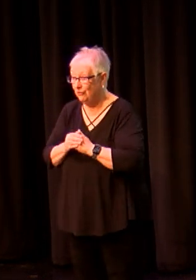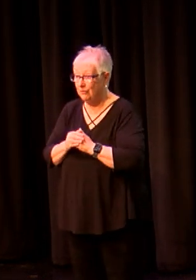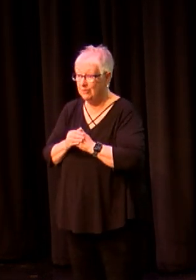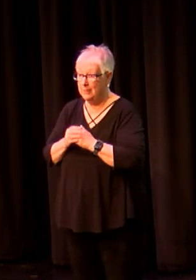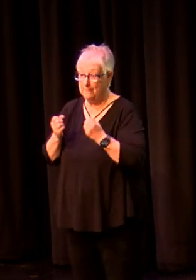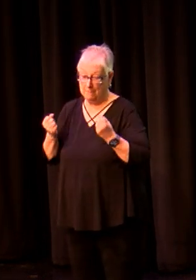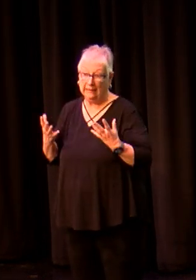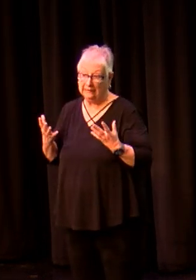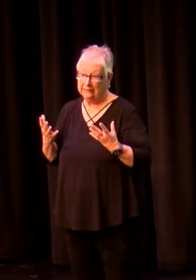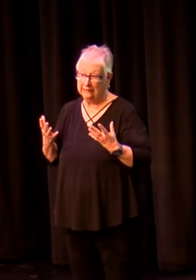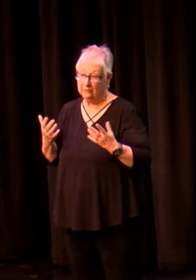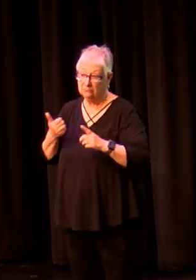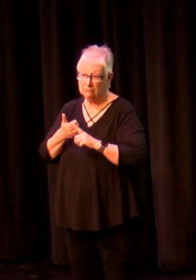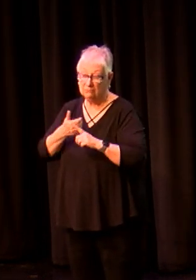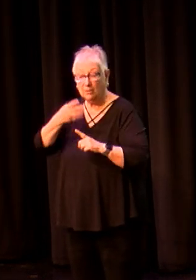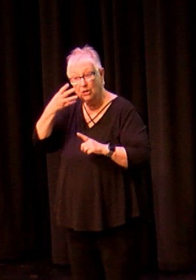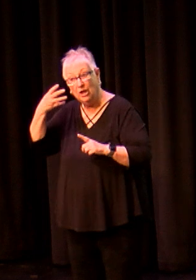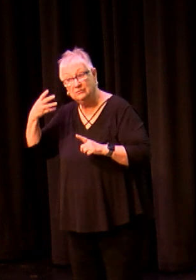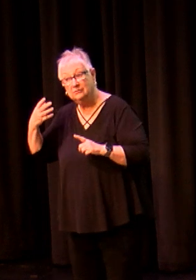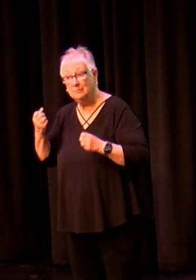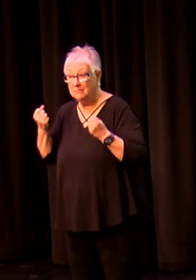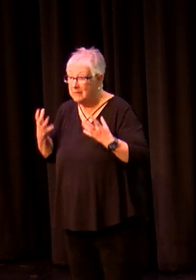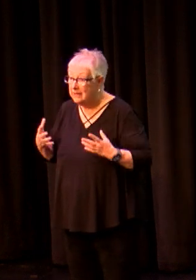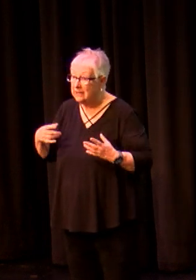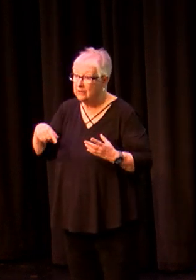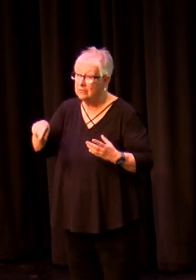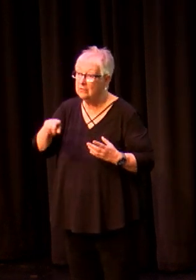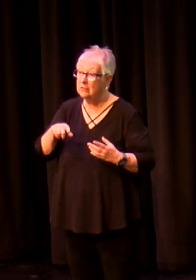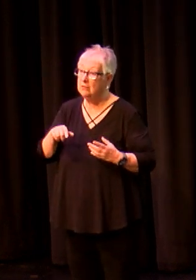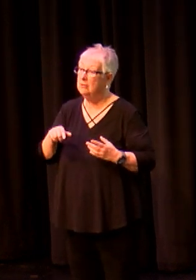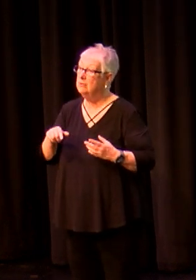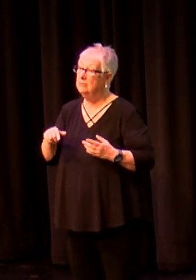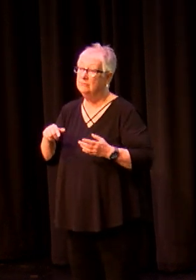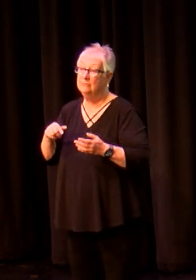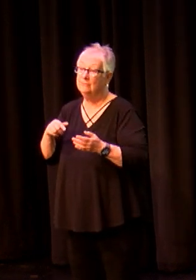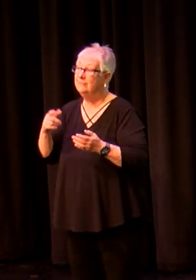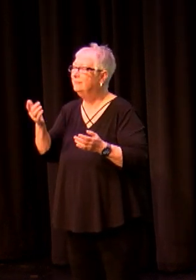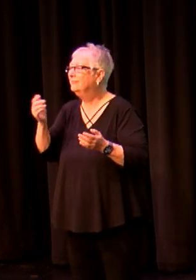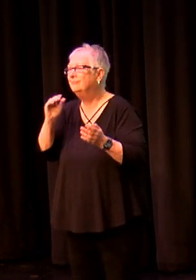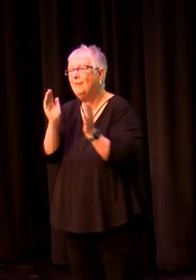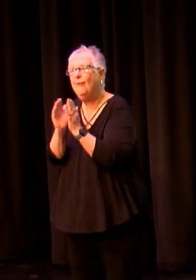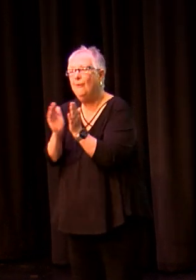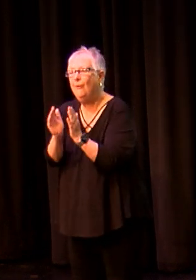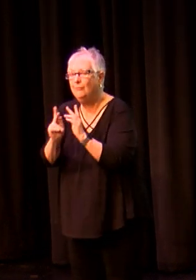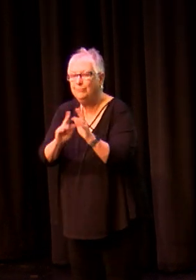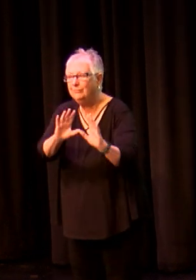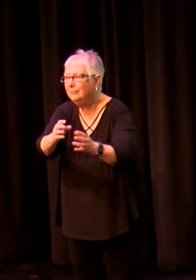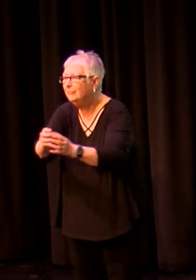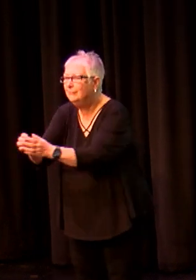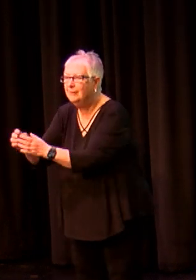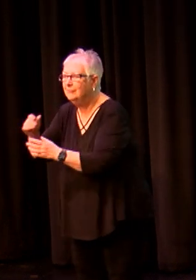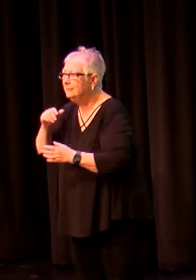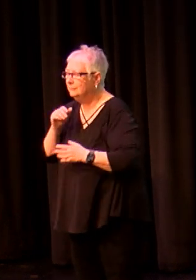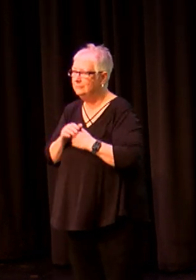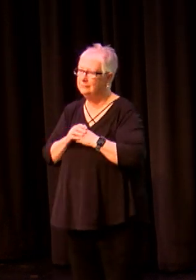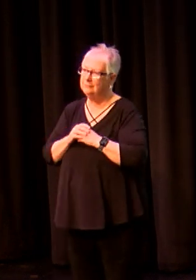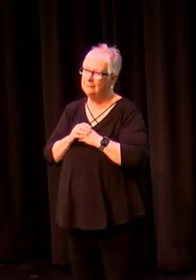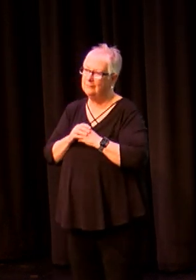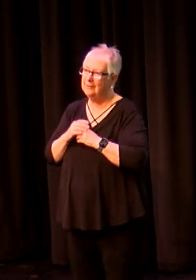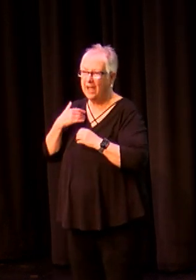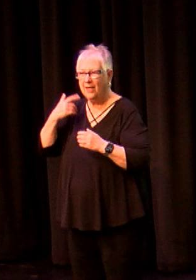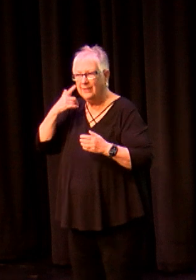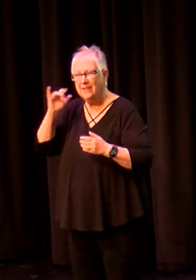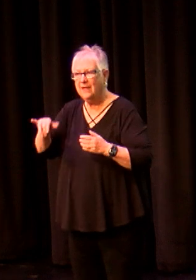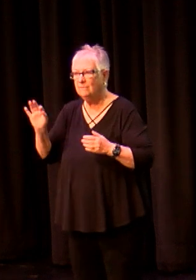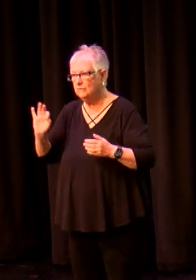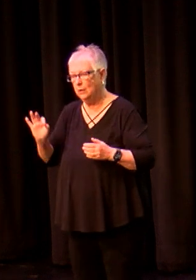are immigrants and those who are underrepresented. A lot of rich communities and culture there, and I think something that Frederick City can be proud